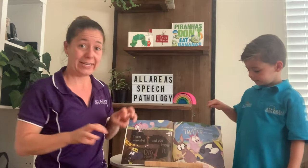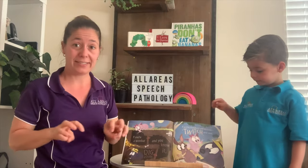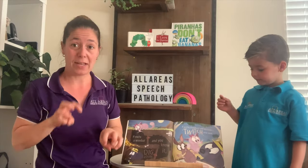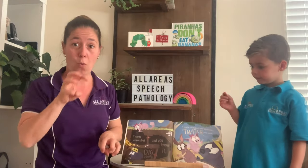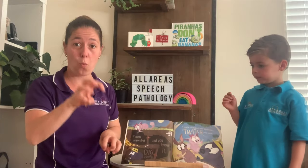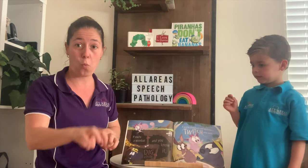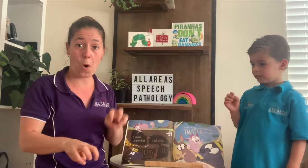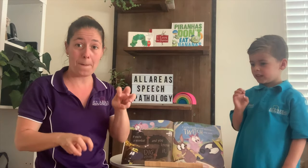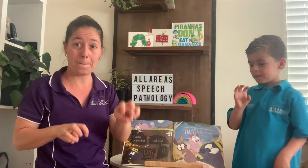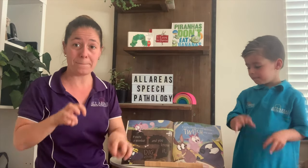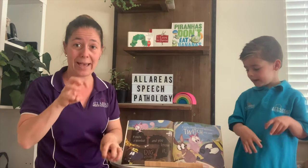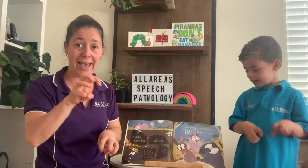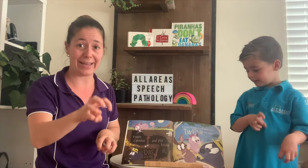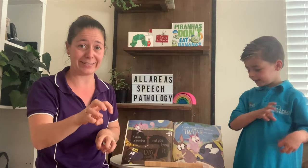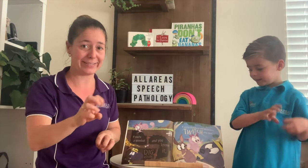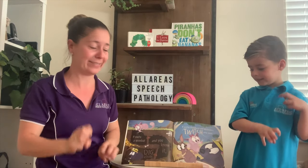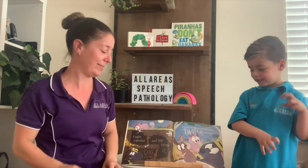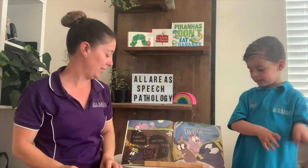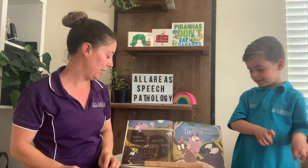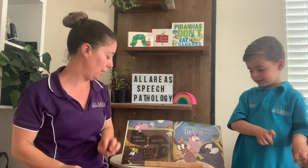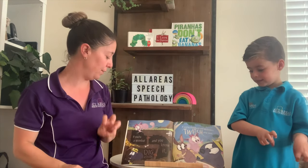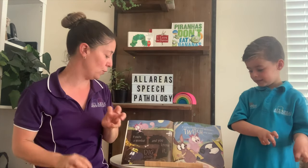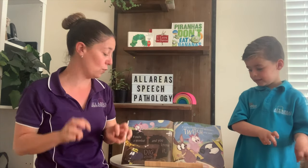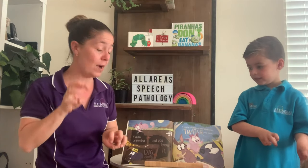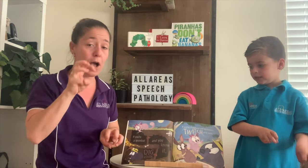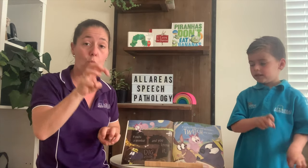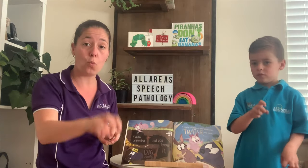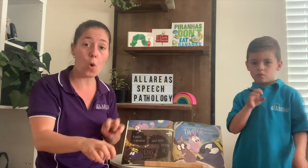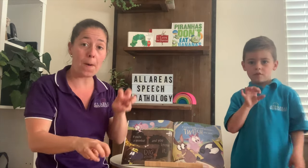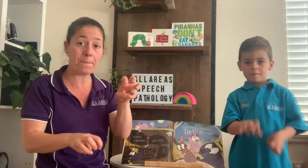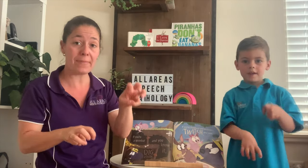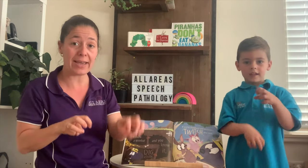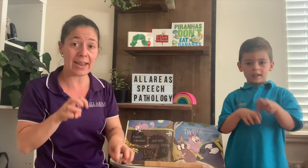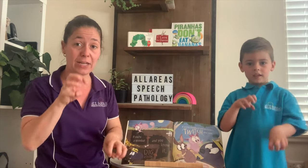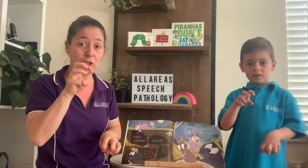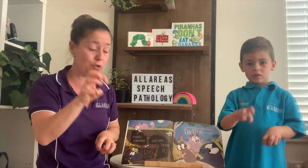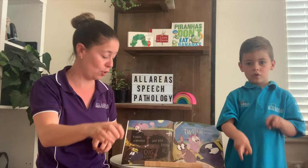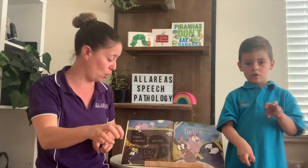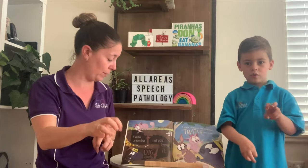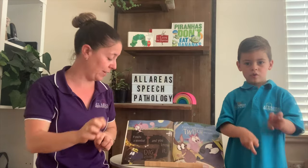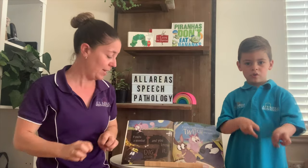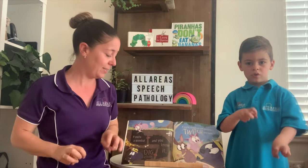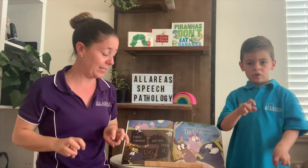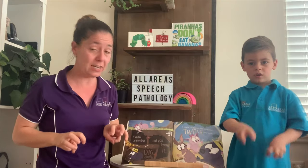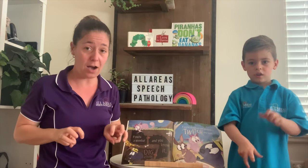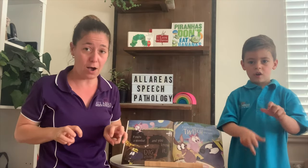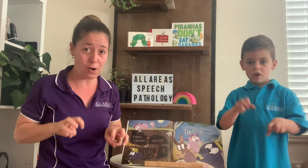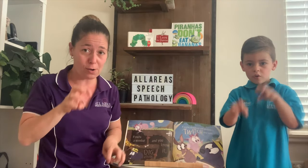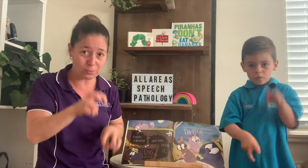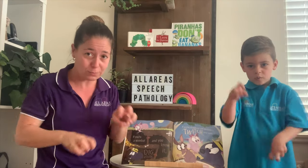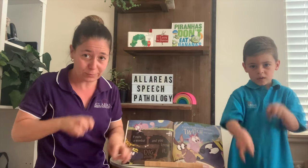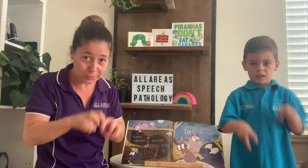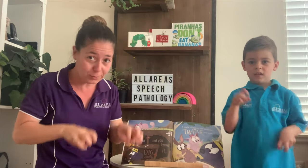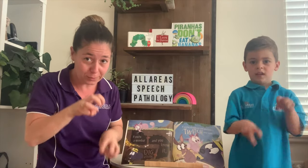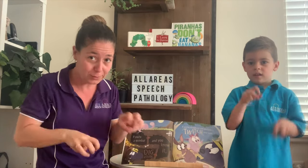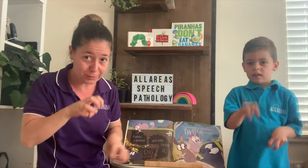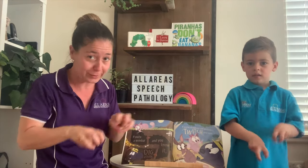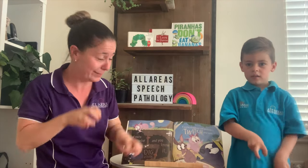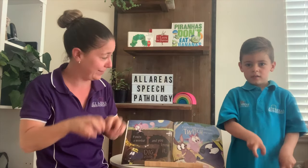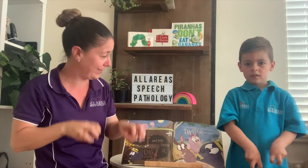a wombat. If you're a wombat and you know it, dig a hole. Dig